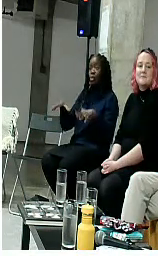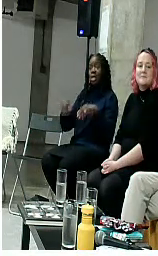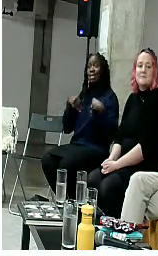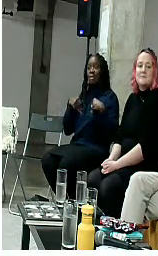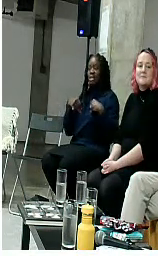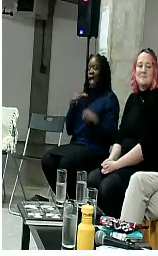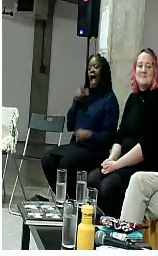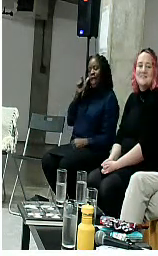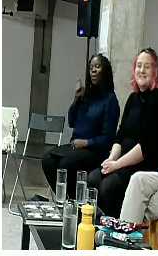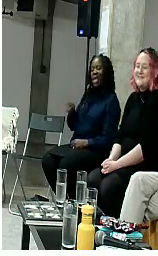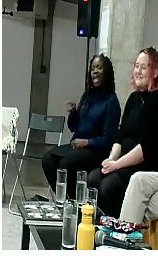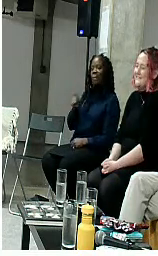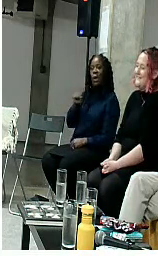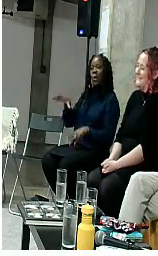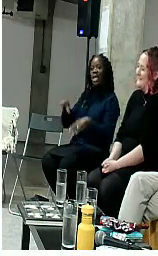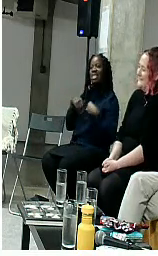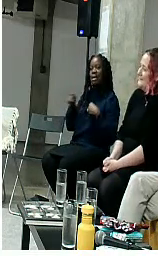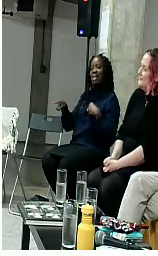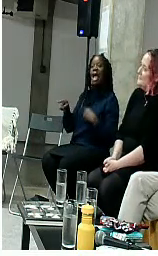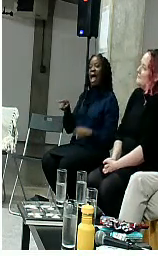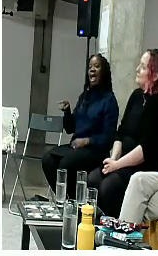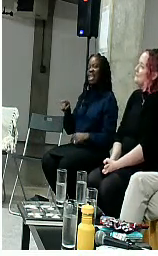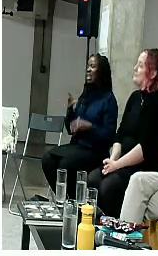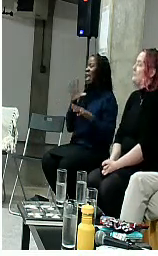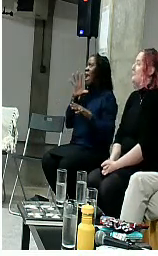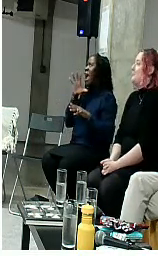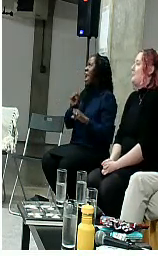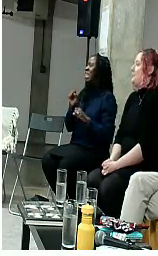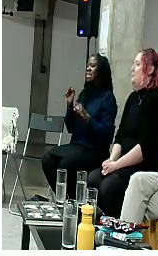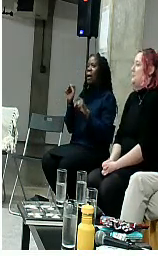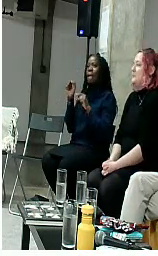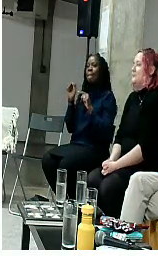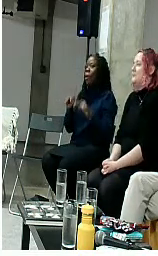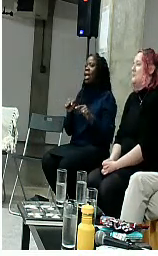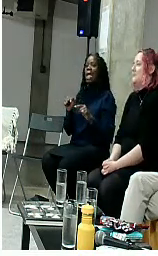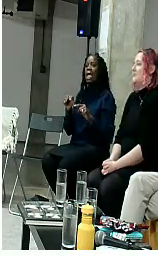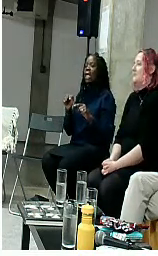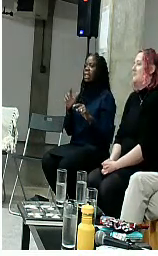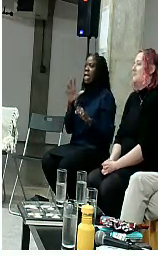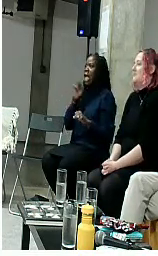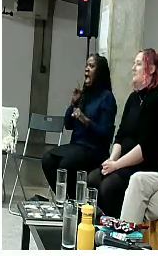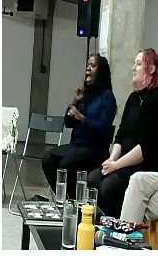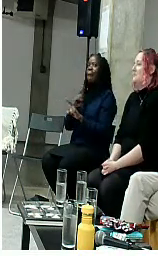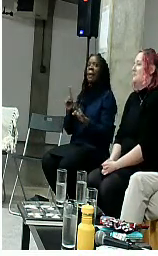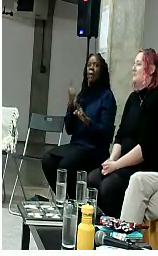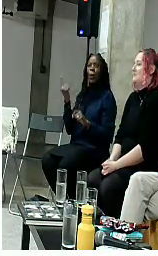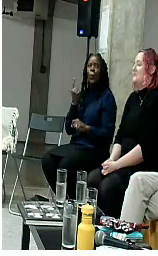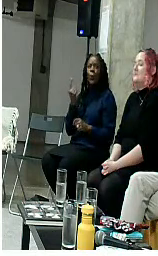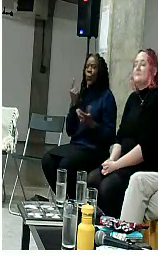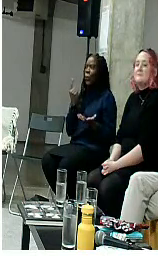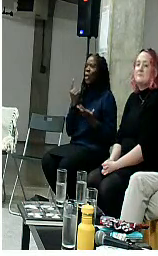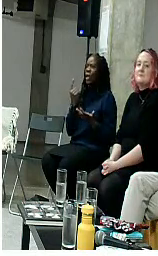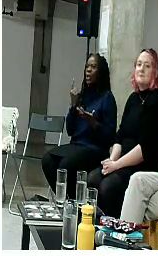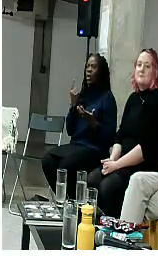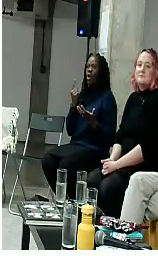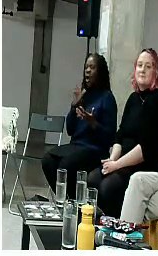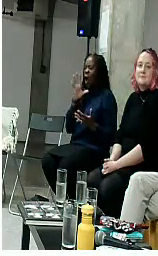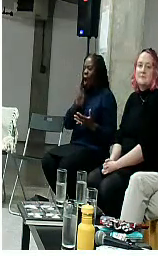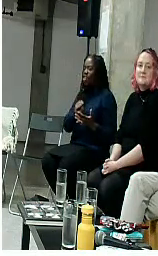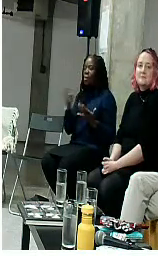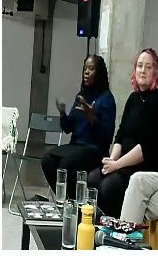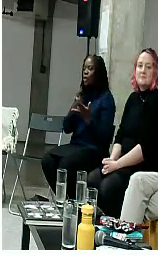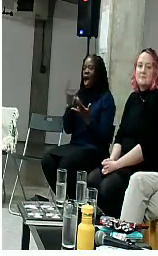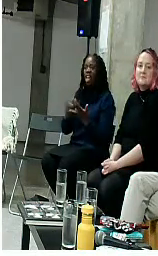know Cheney, he wouldn't have that. Hated bullies, hated people who were horrible to